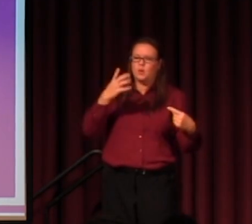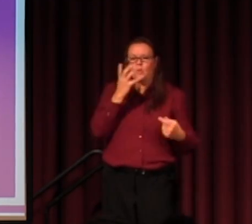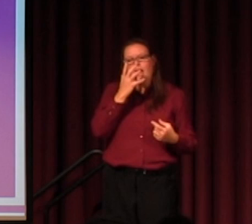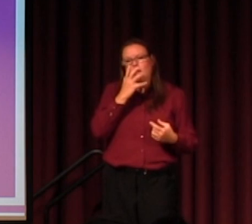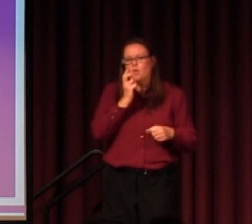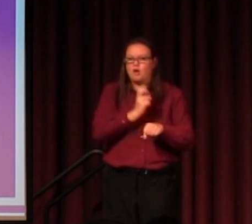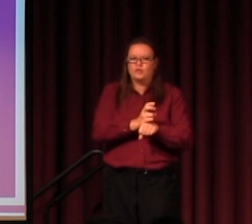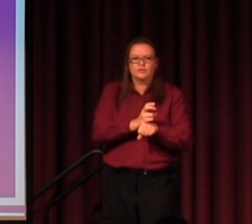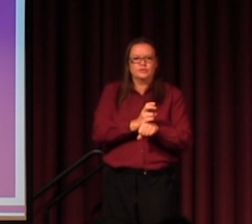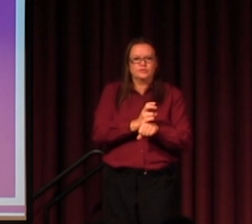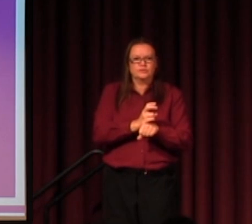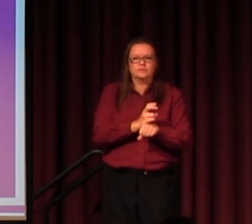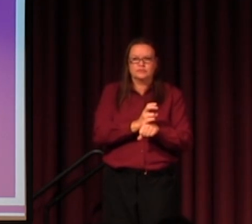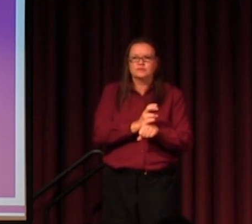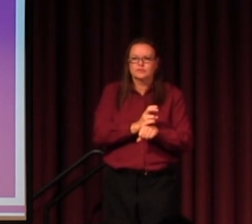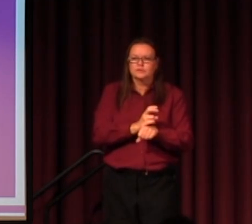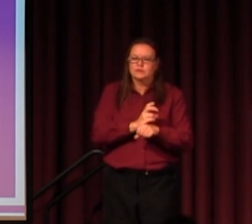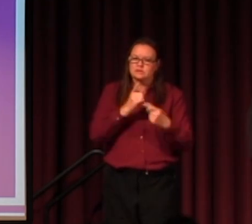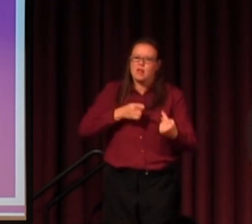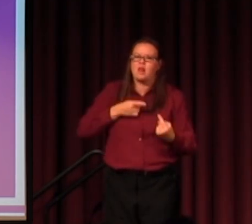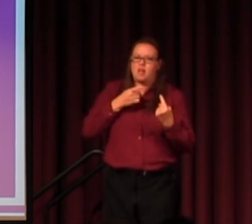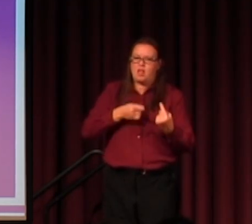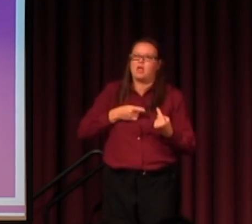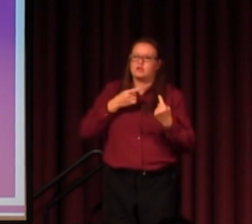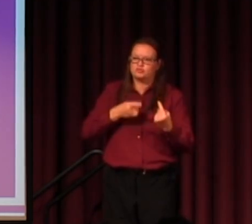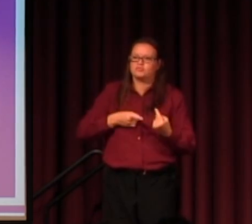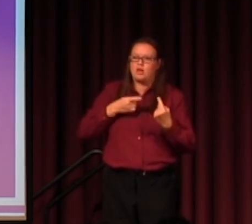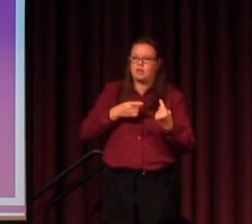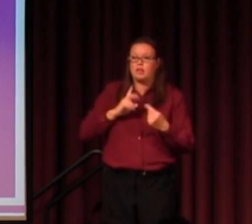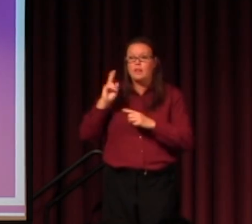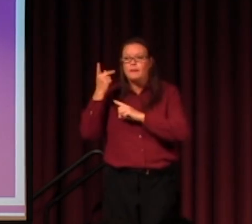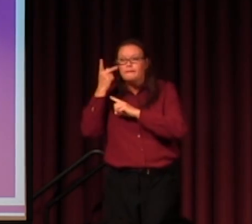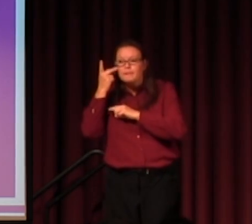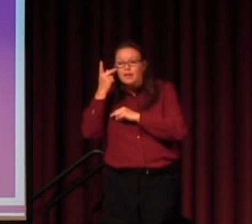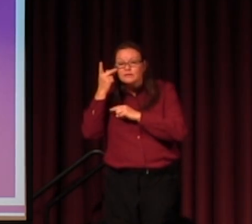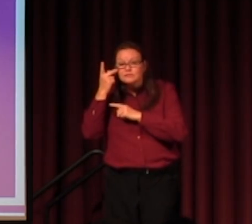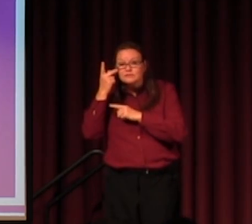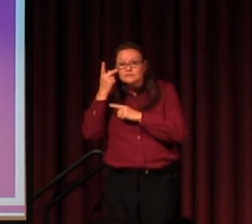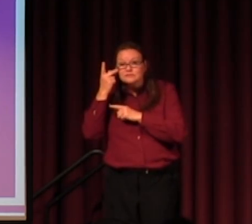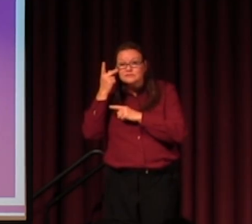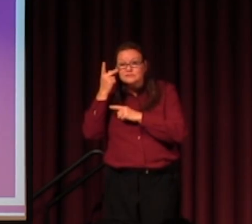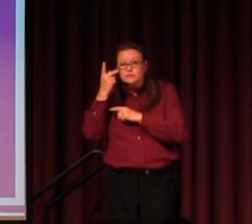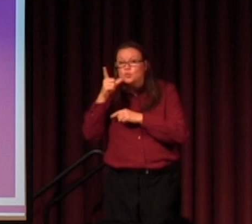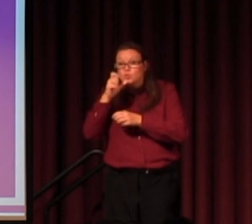And what we need to understand is the politics are about real people.